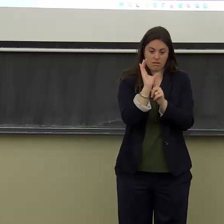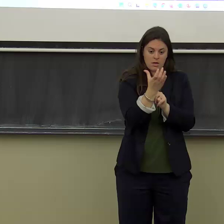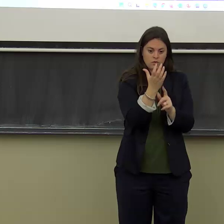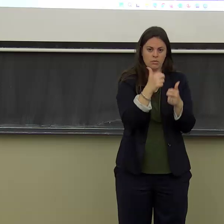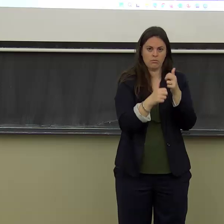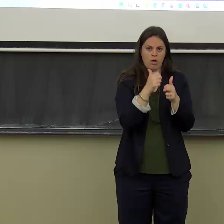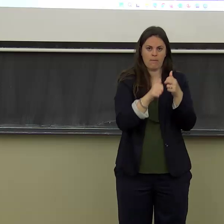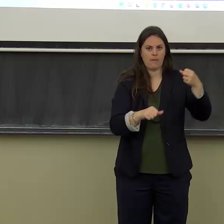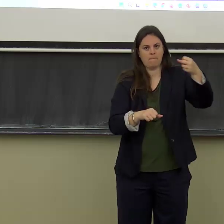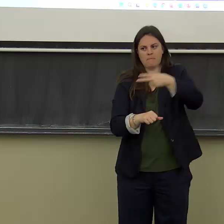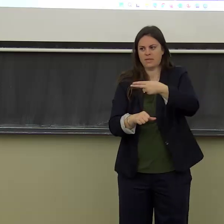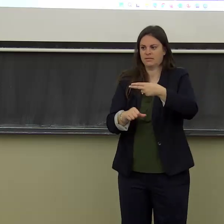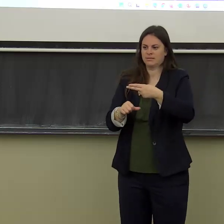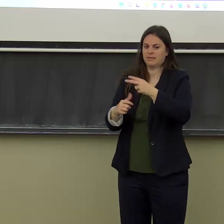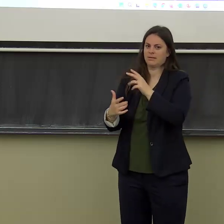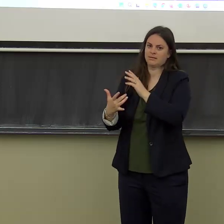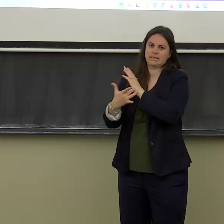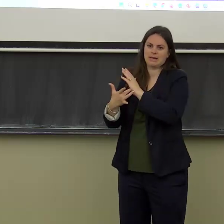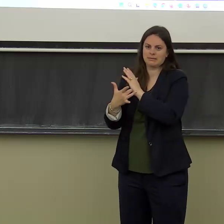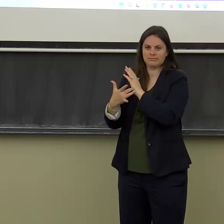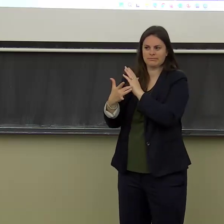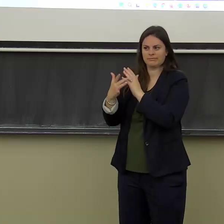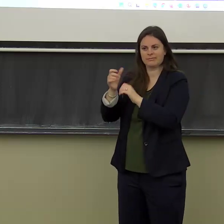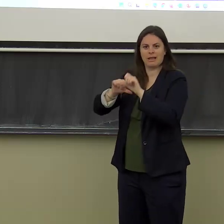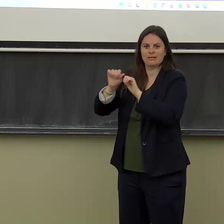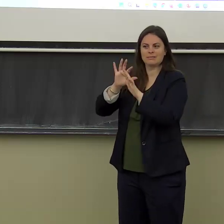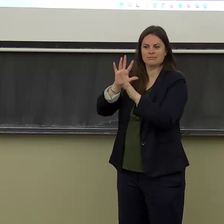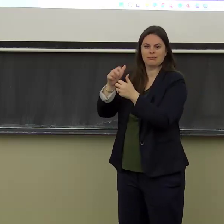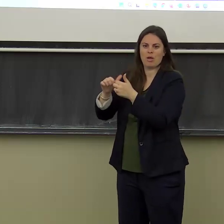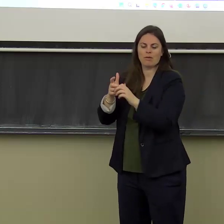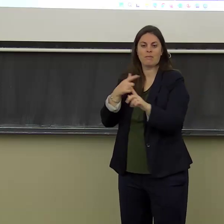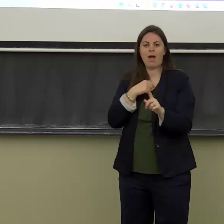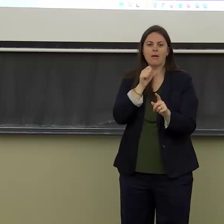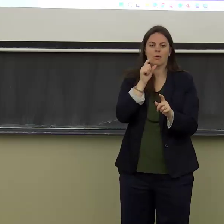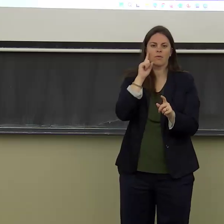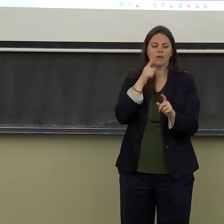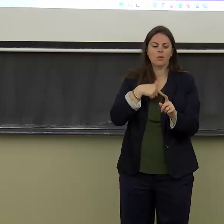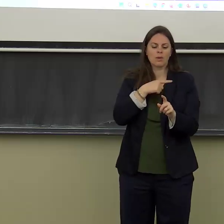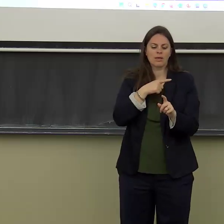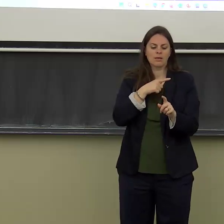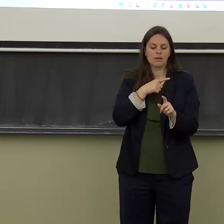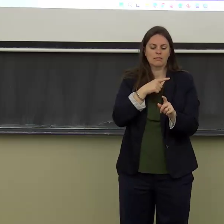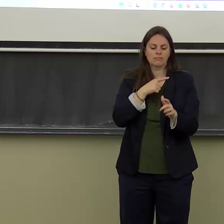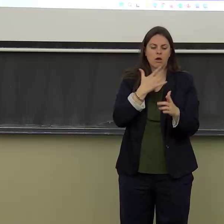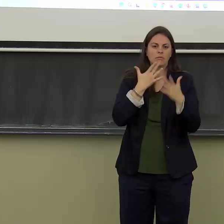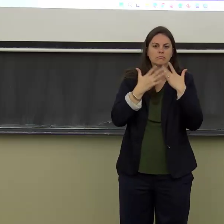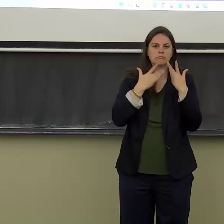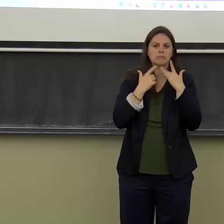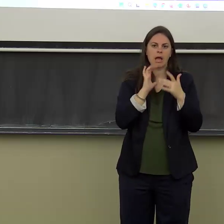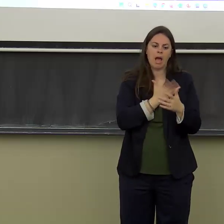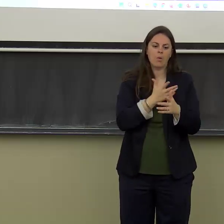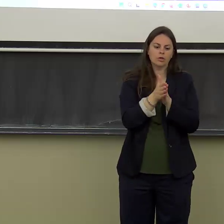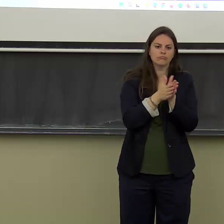problem. I don't think we're lacking knowledge. I think we're lacking incentives to operate differently. So how do we operationalize what we